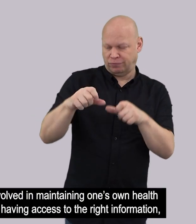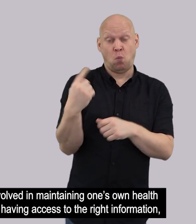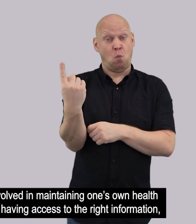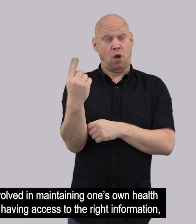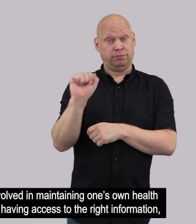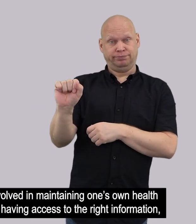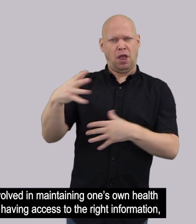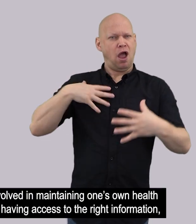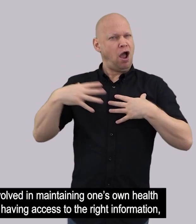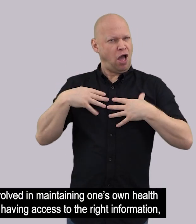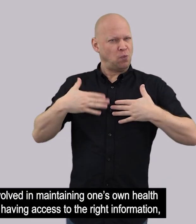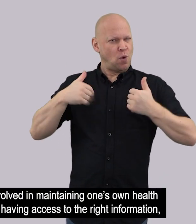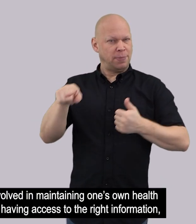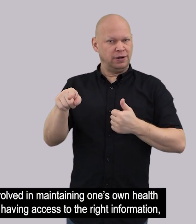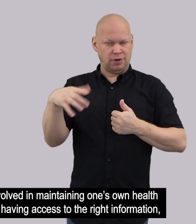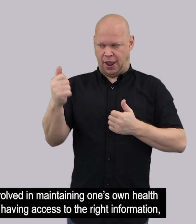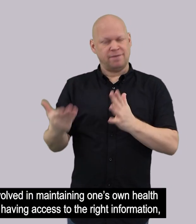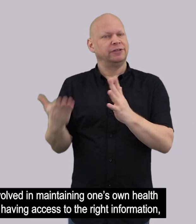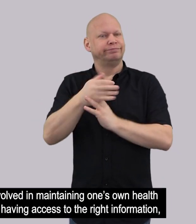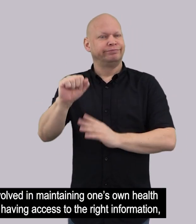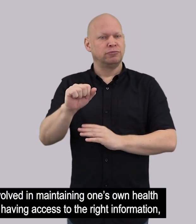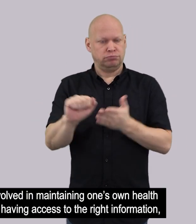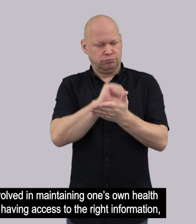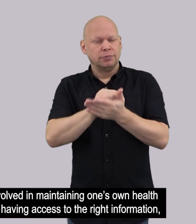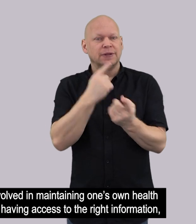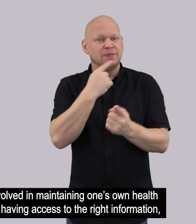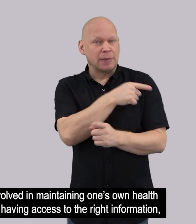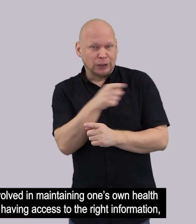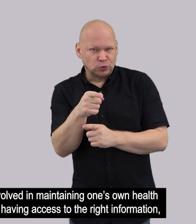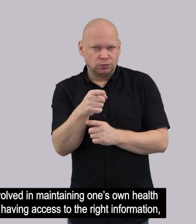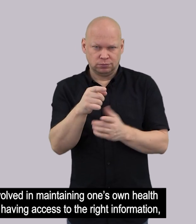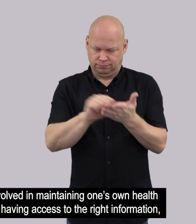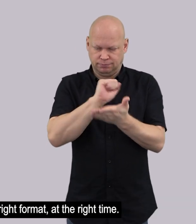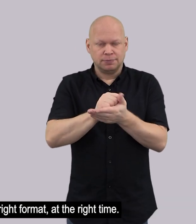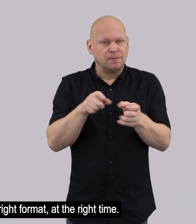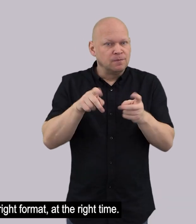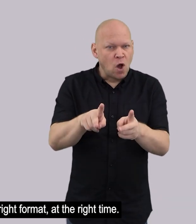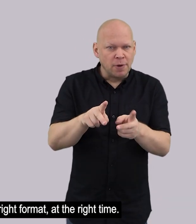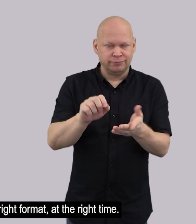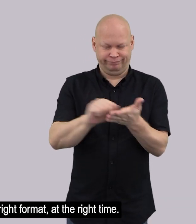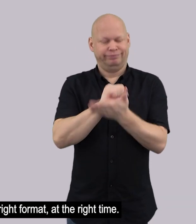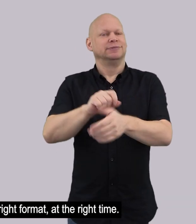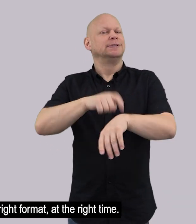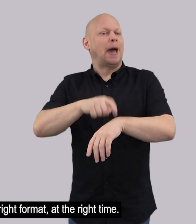Key to being involved in maintaining one's own health and well-being is having access to the right information in the right format at the right